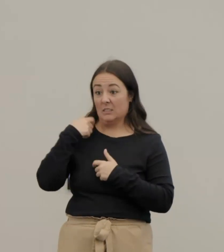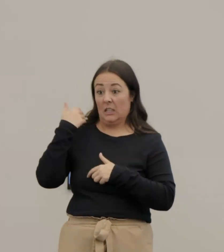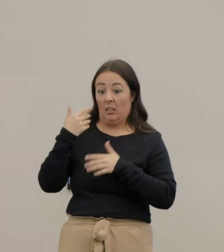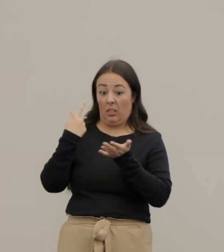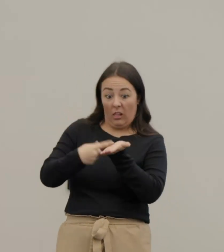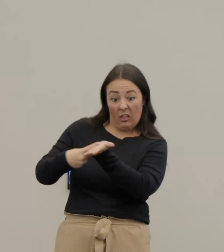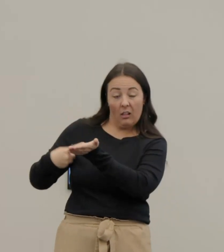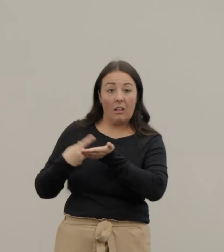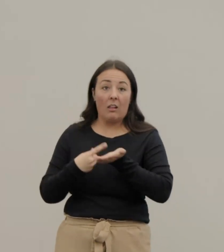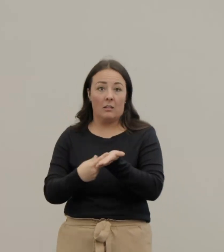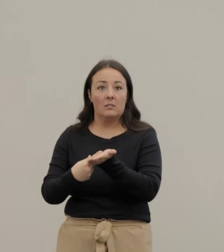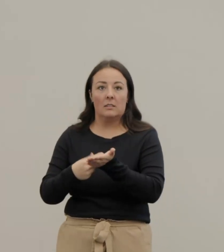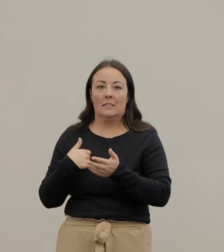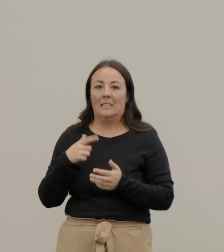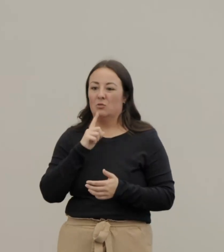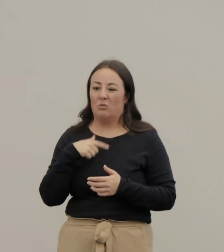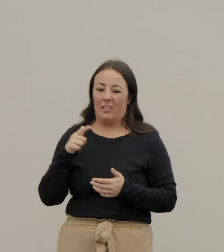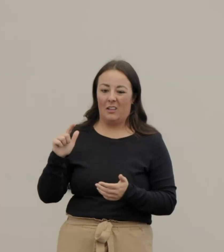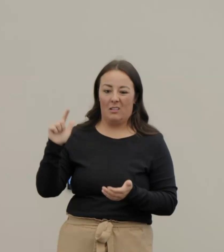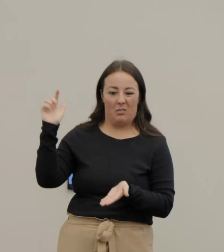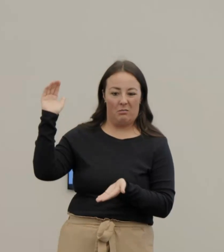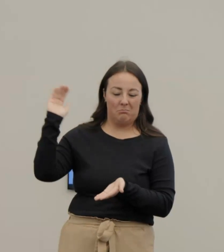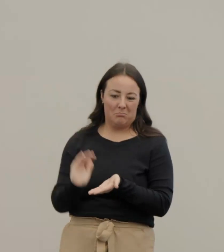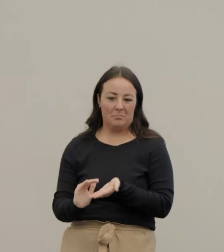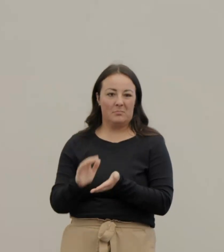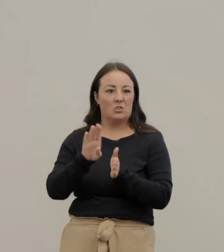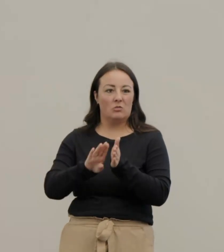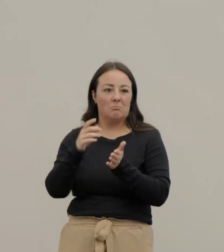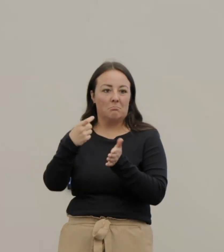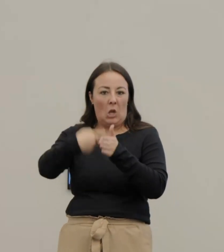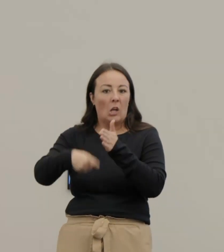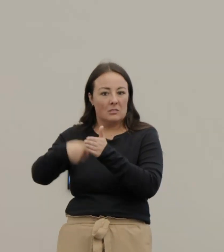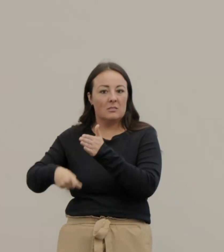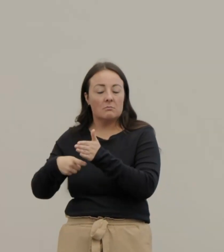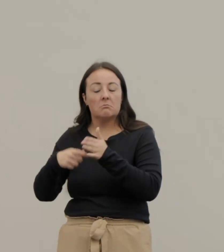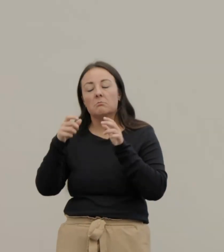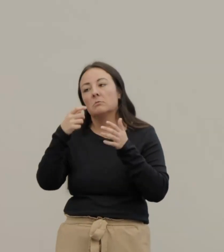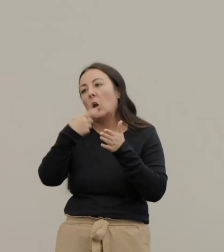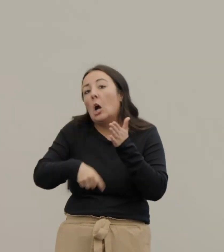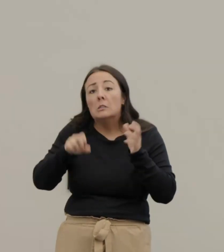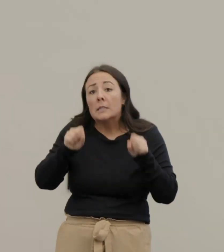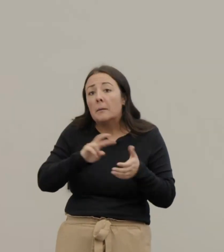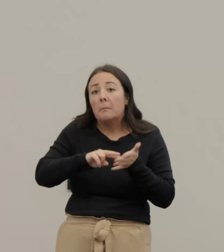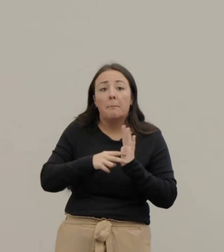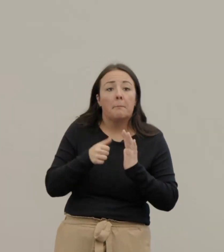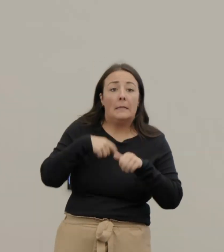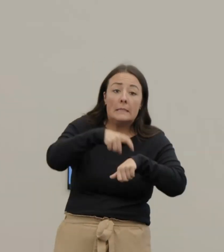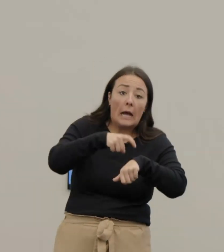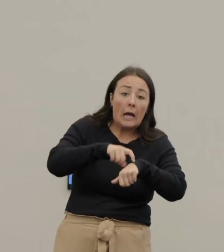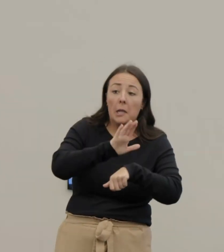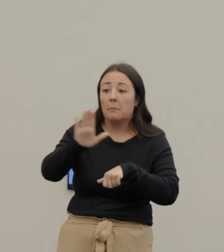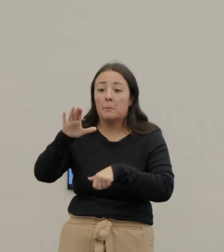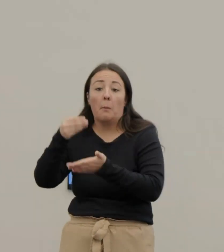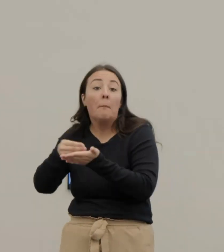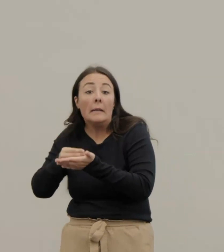low on the spectrum of cost. And cost can be time, cost can be dollars, cost can be your sanity, whatever.